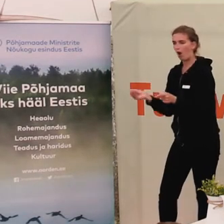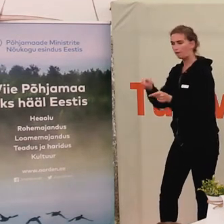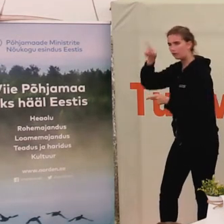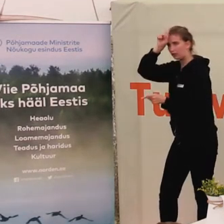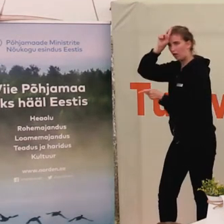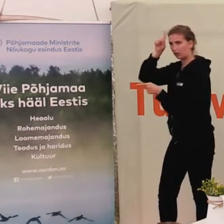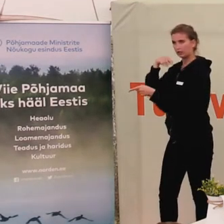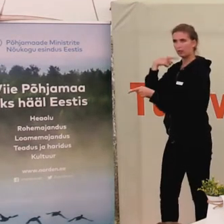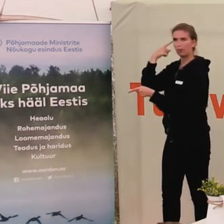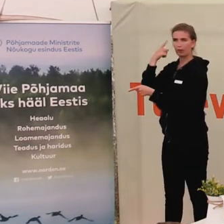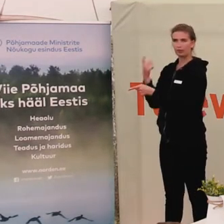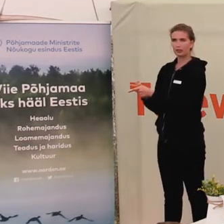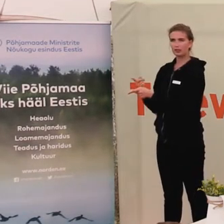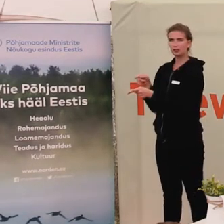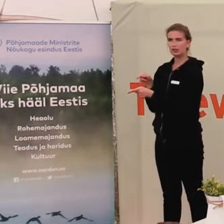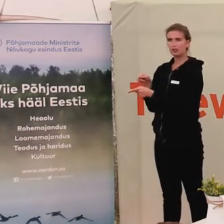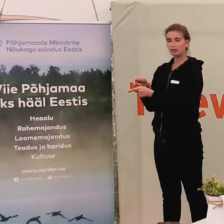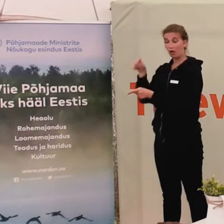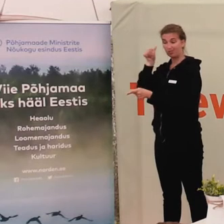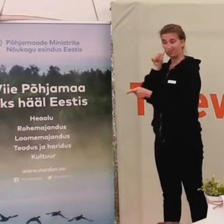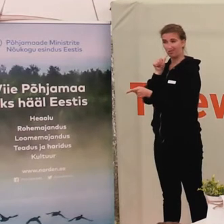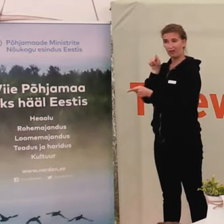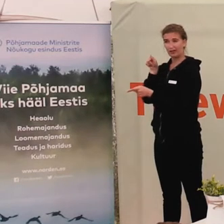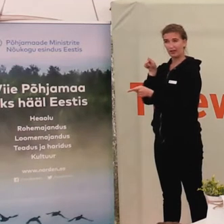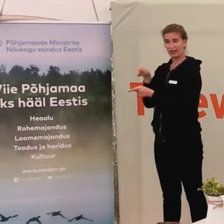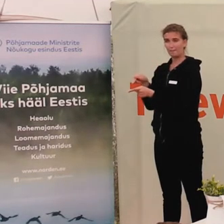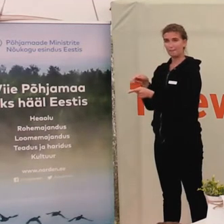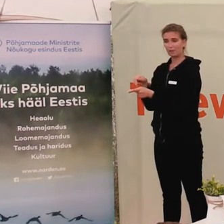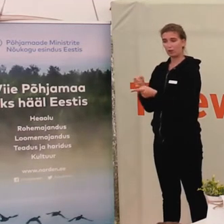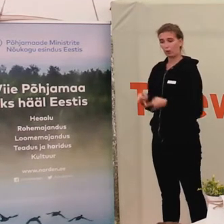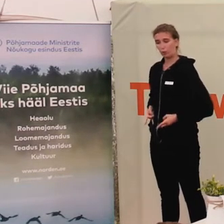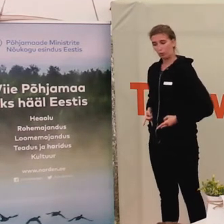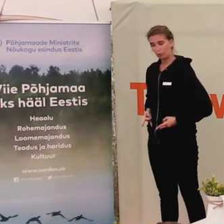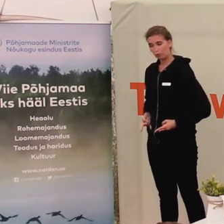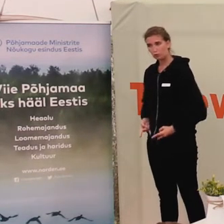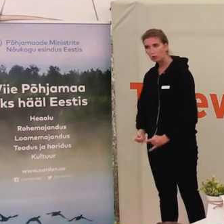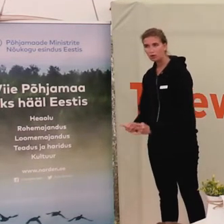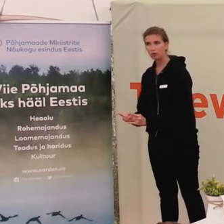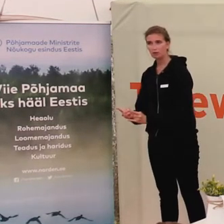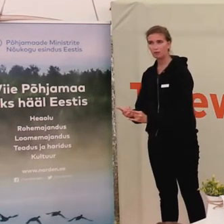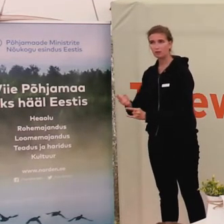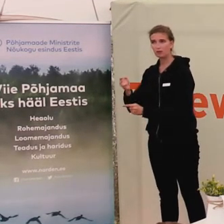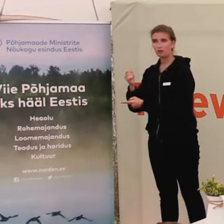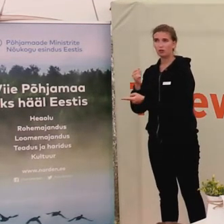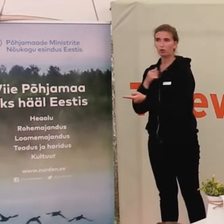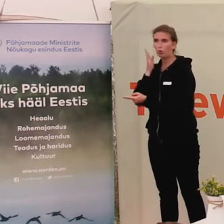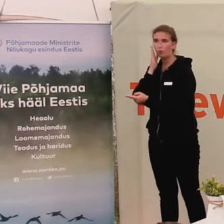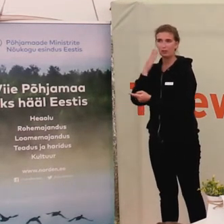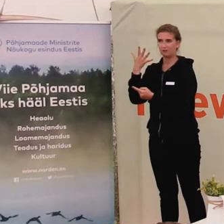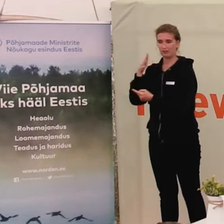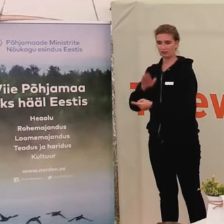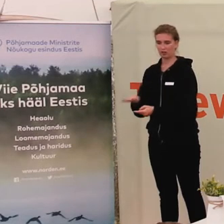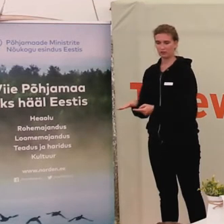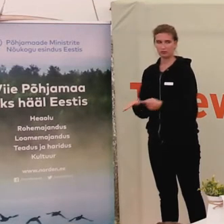countries where a woman gives birth at an average of 5 in her